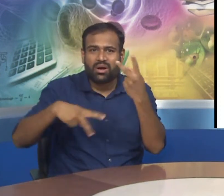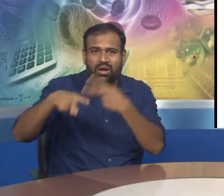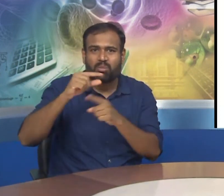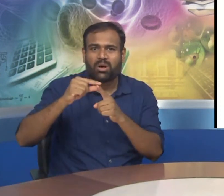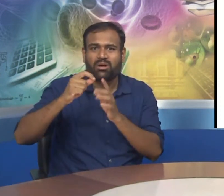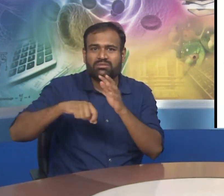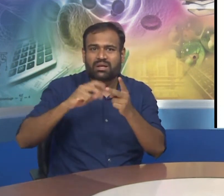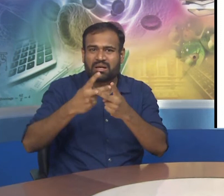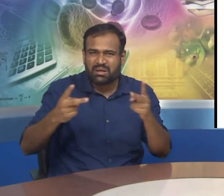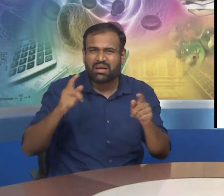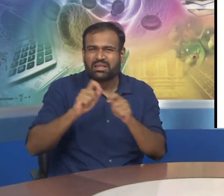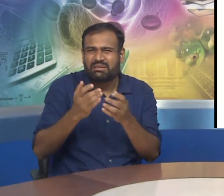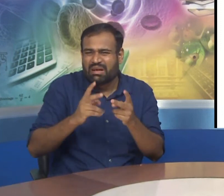cases.